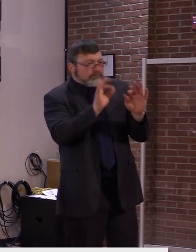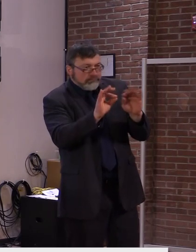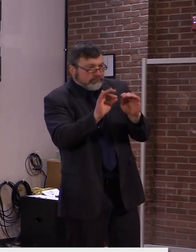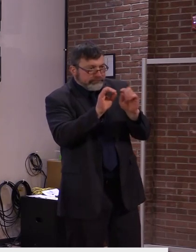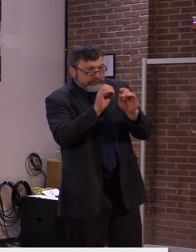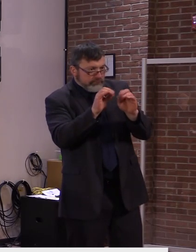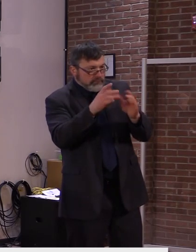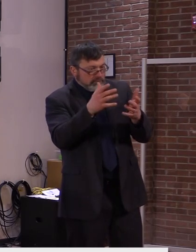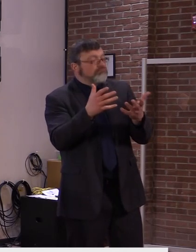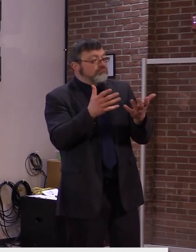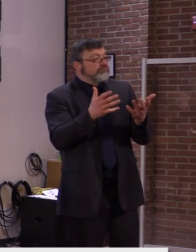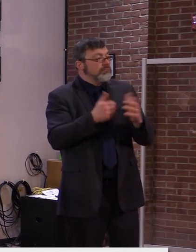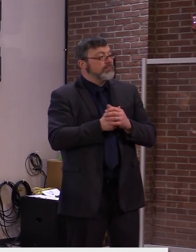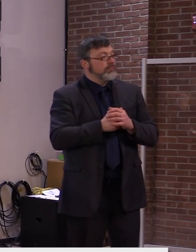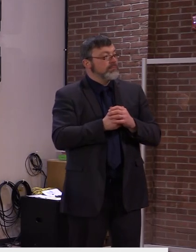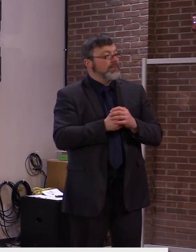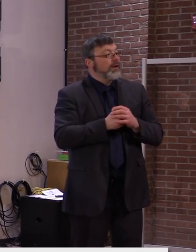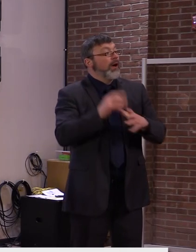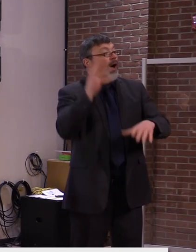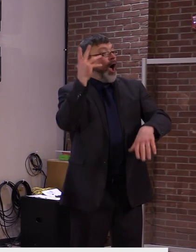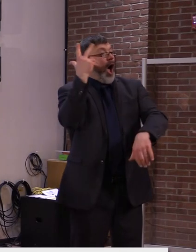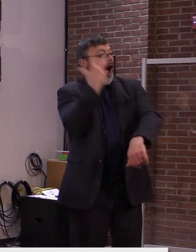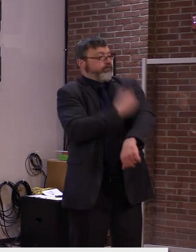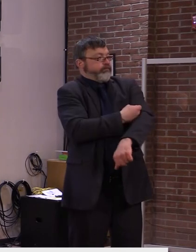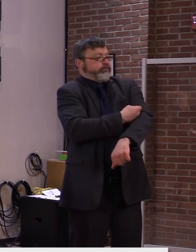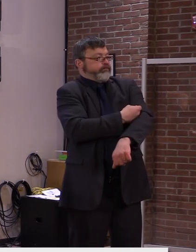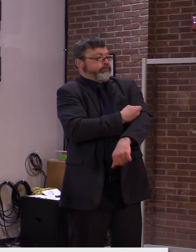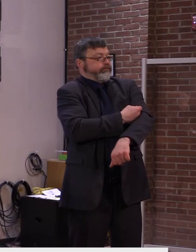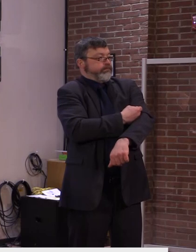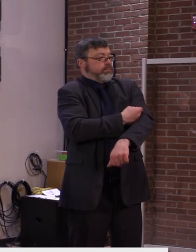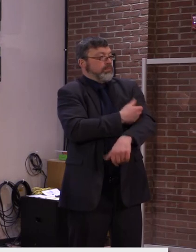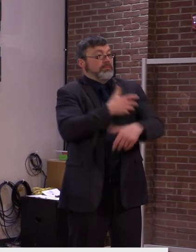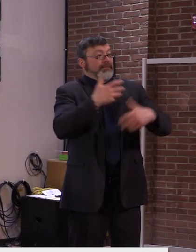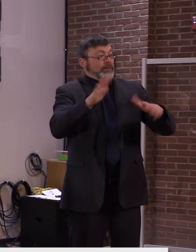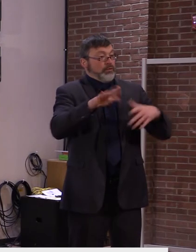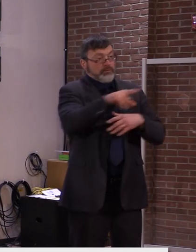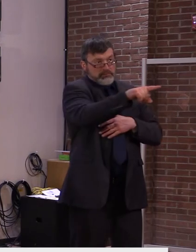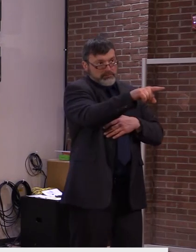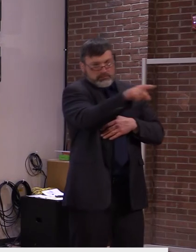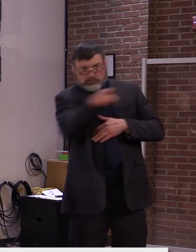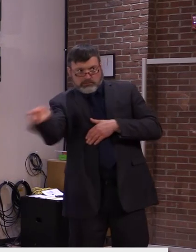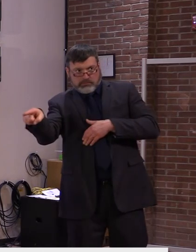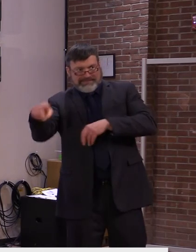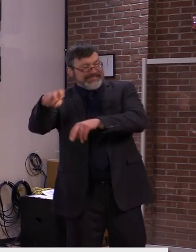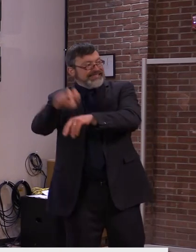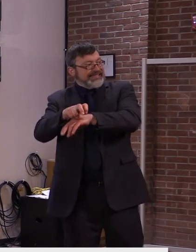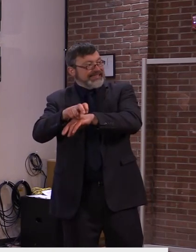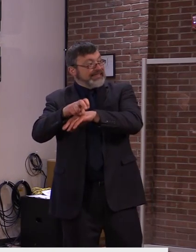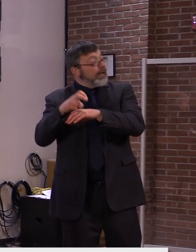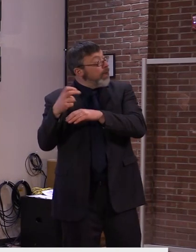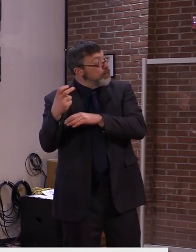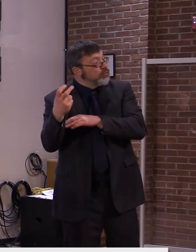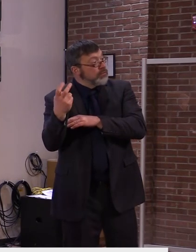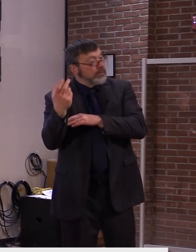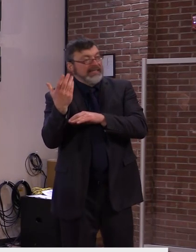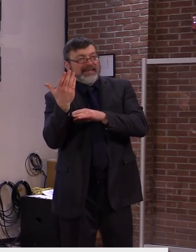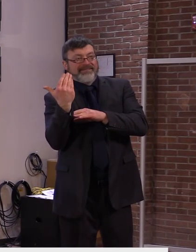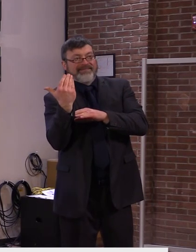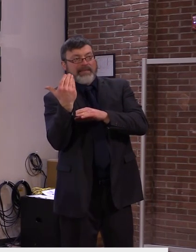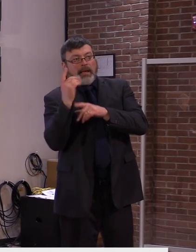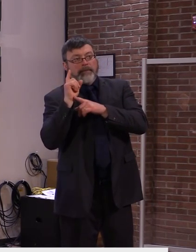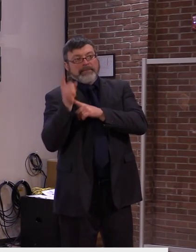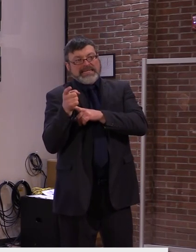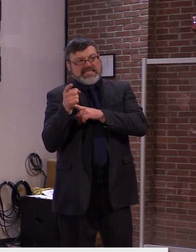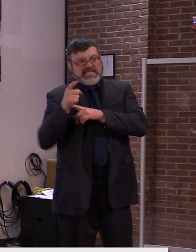cannot accommodate walk-ins. Please be sure you register in advance and arrive on your scheduled day and